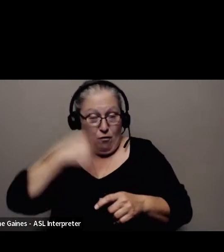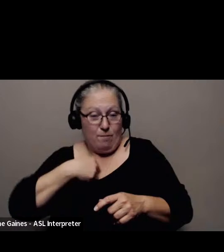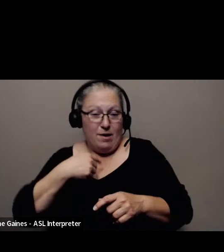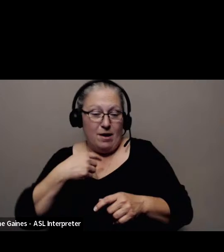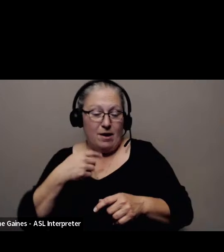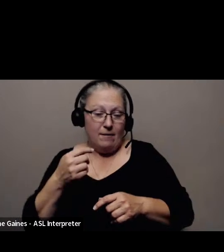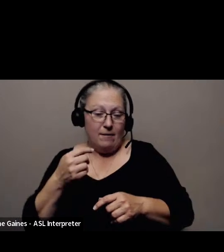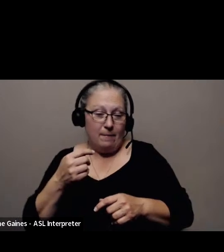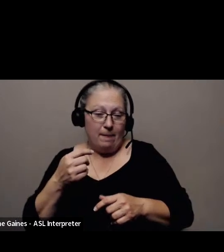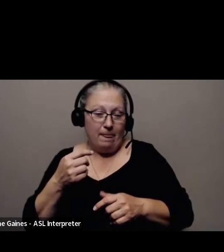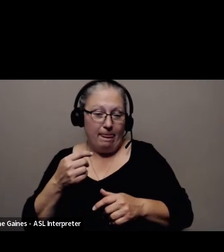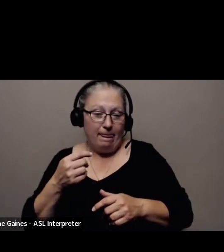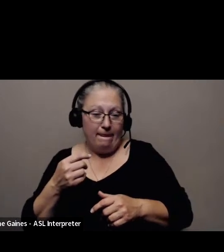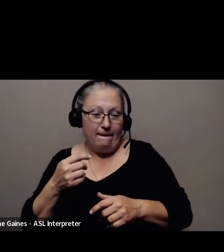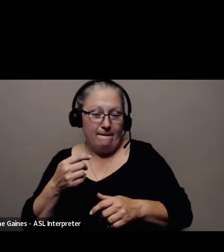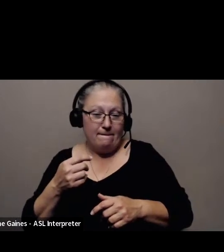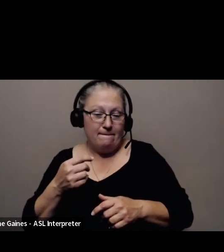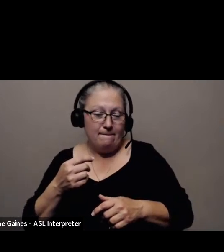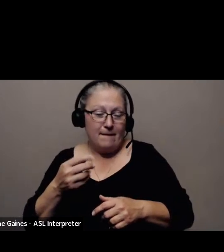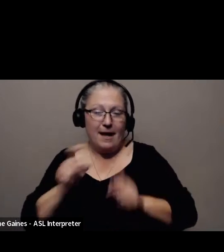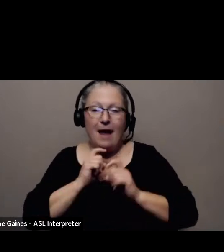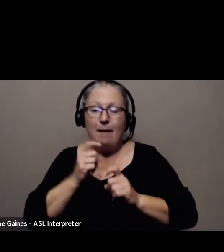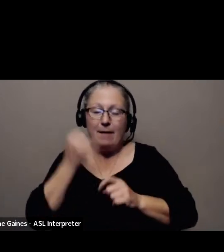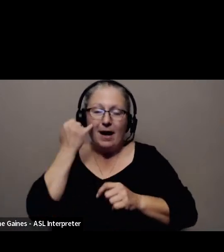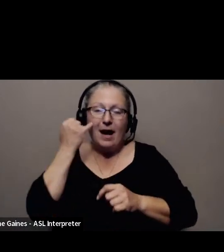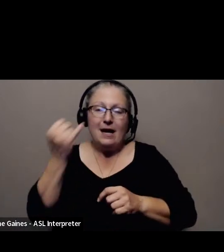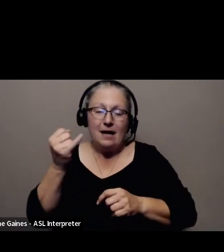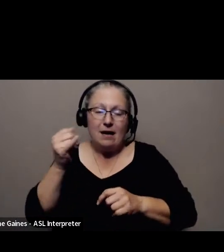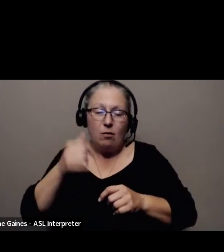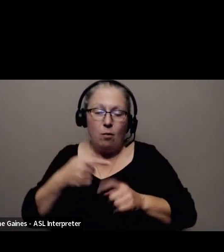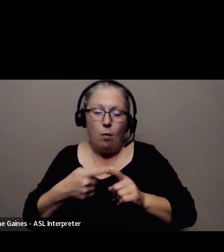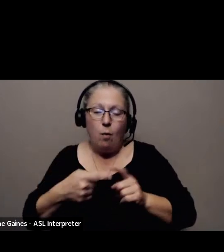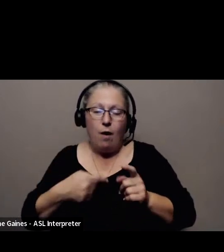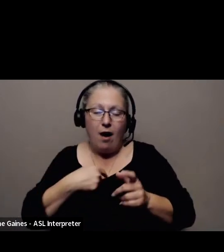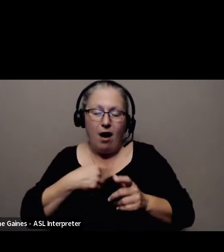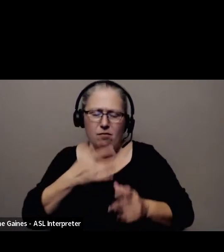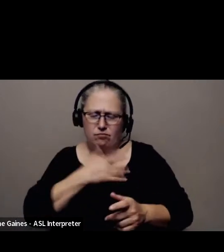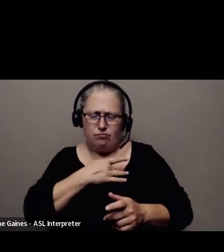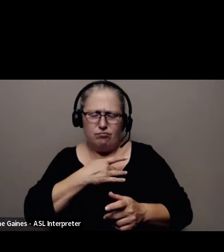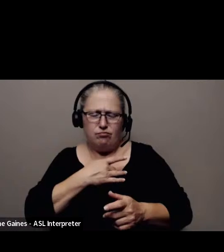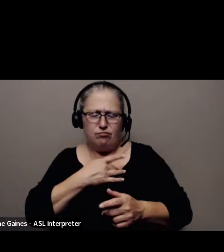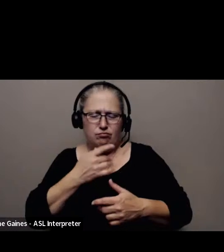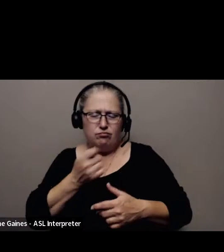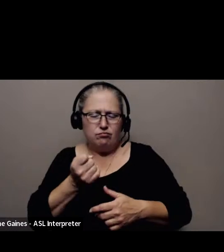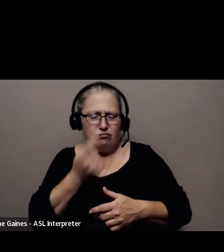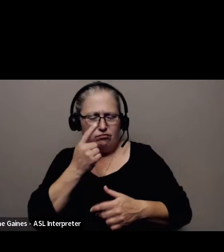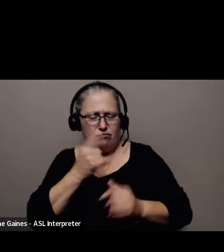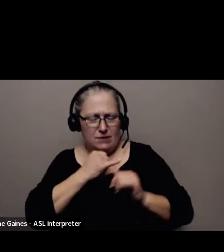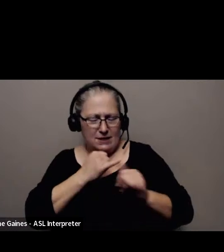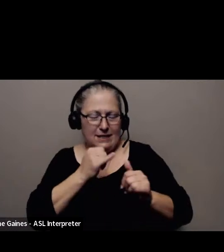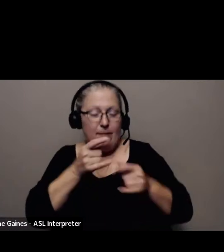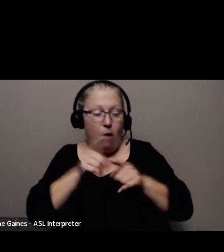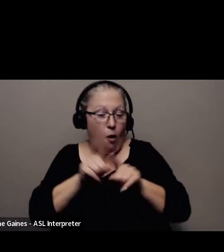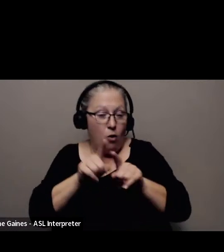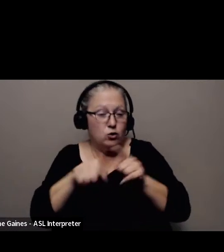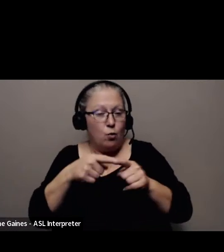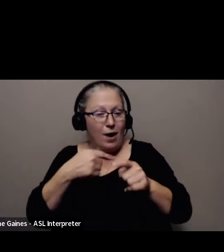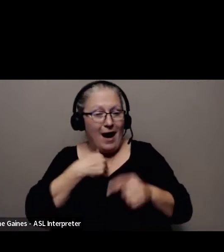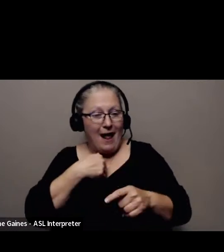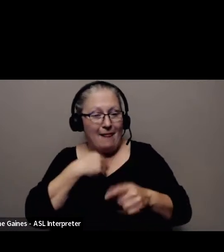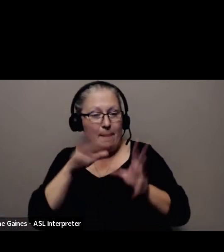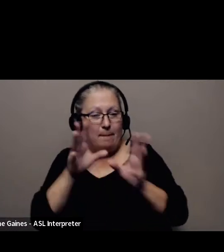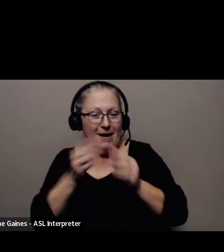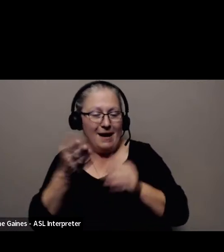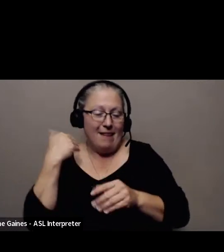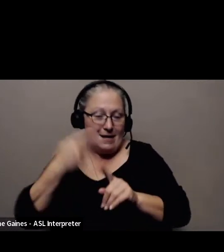it was an idea that I deeply resonated with also when we had that meeting the last